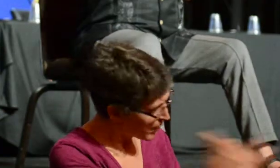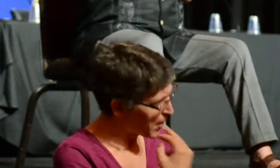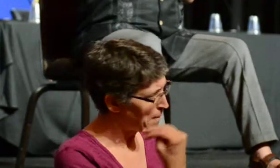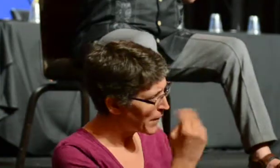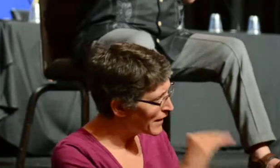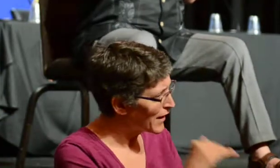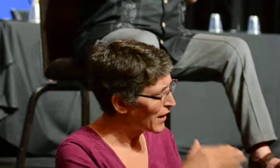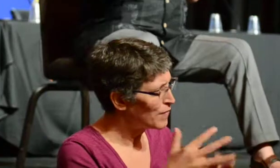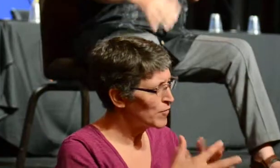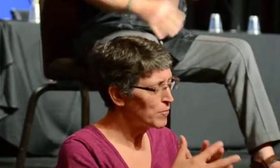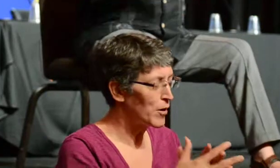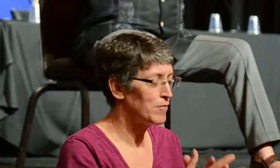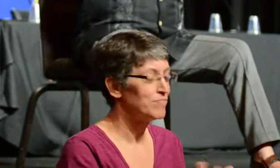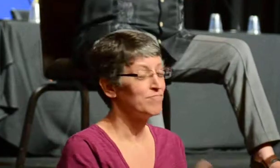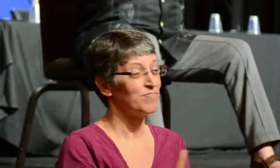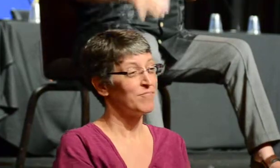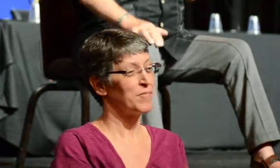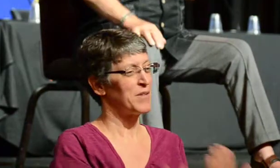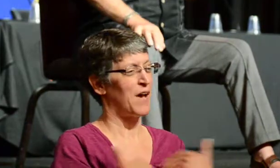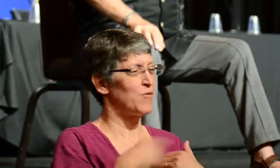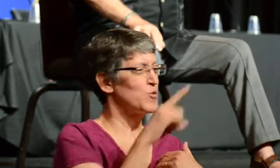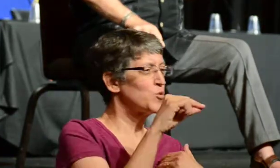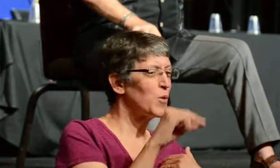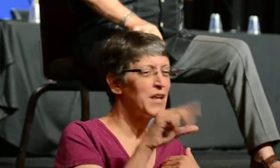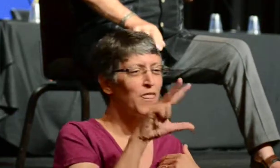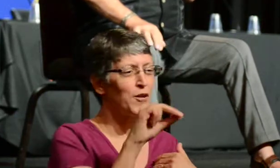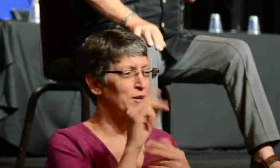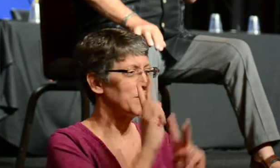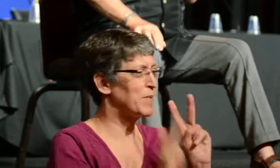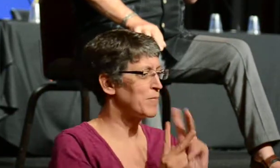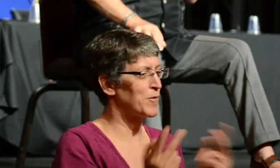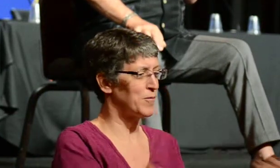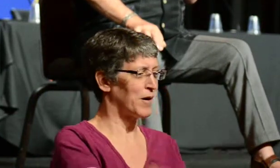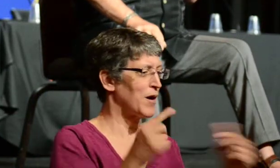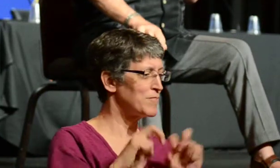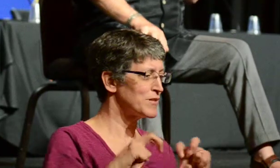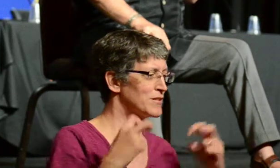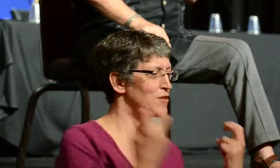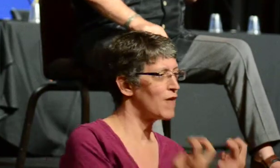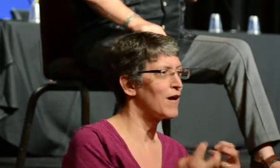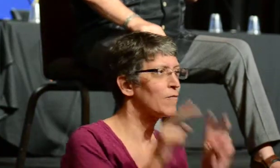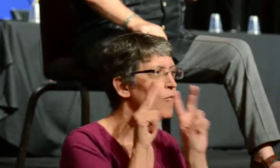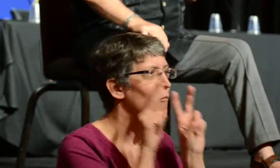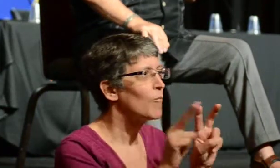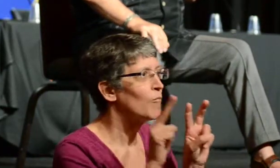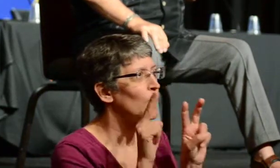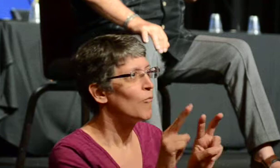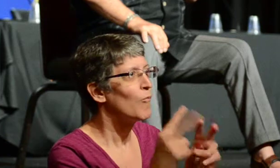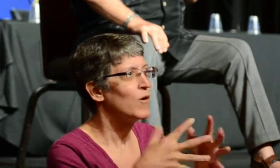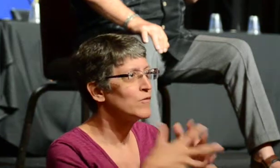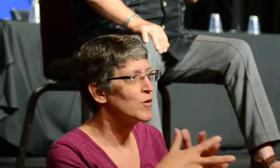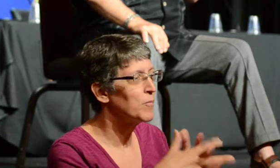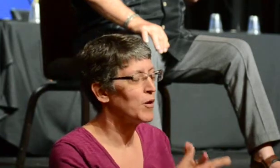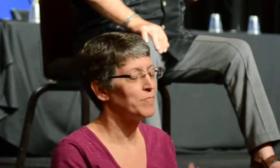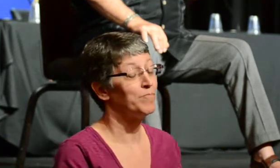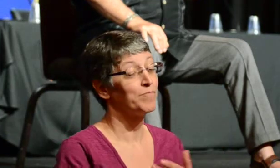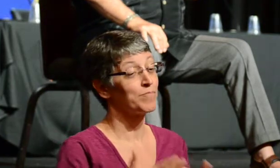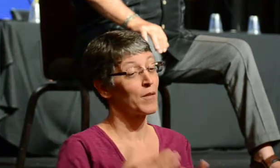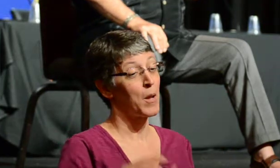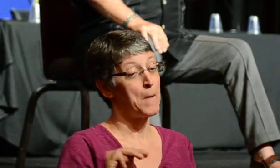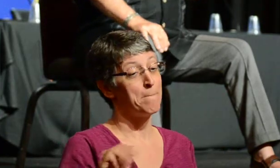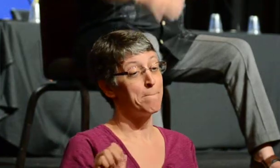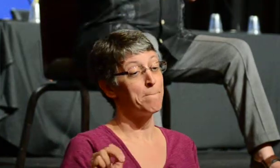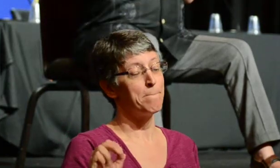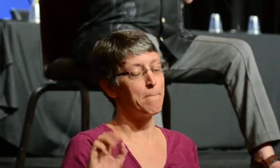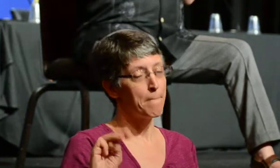like 20, 30 people come up, we sit around and do the football. So Maury would come up,